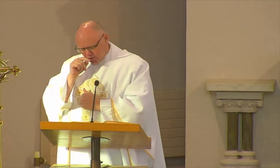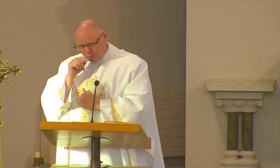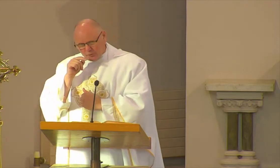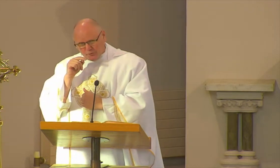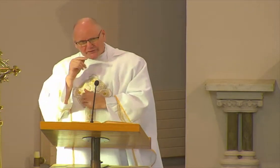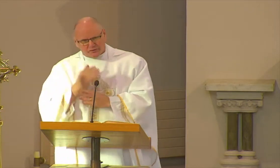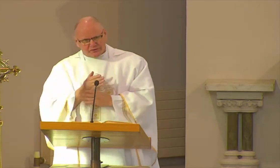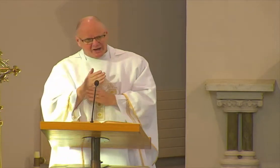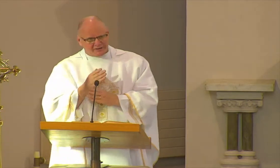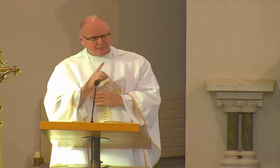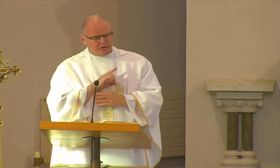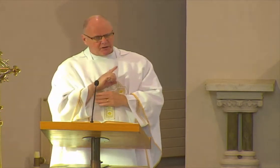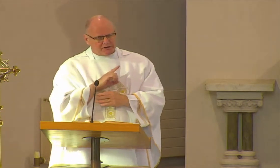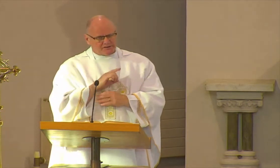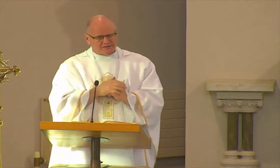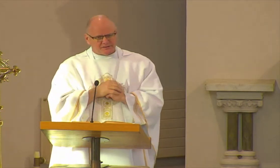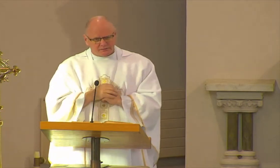We do that because